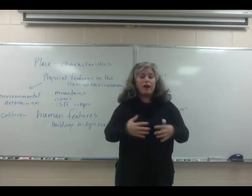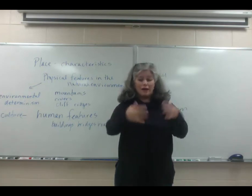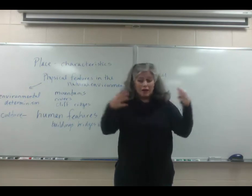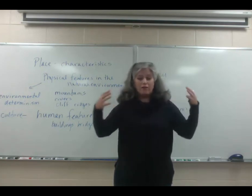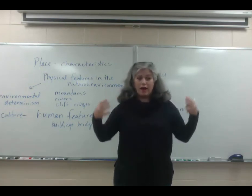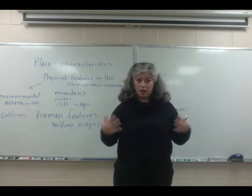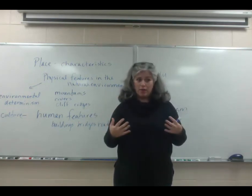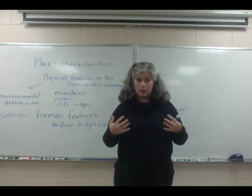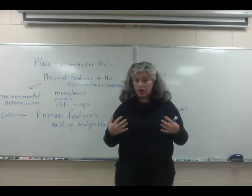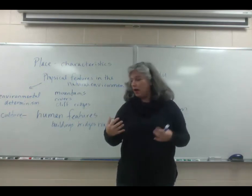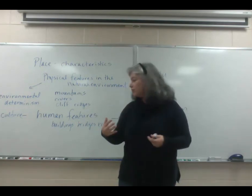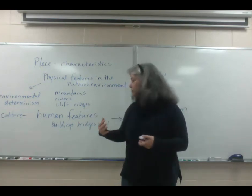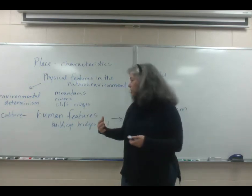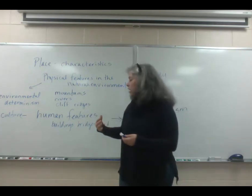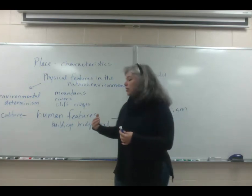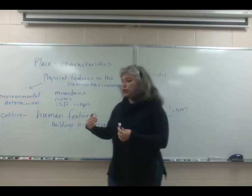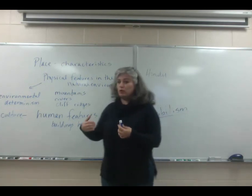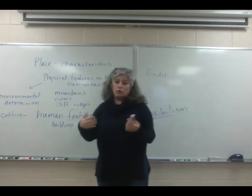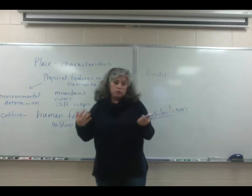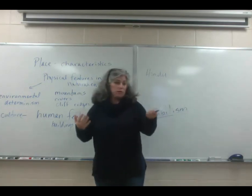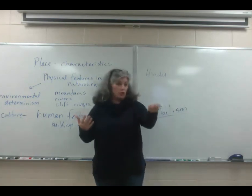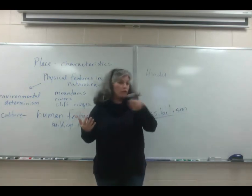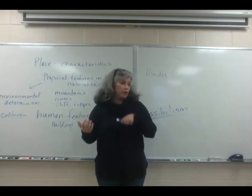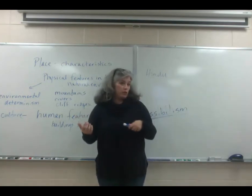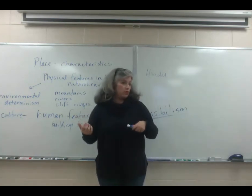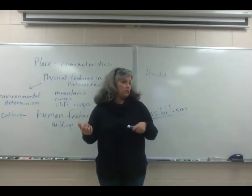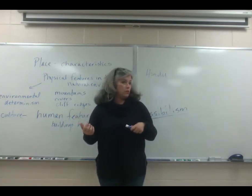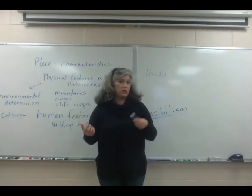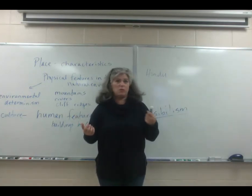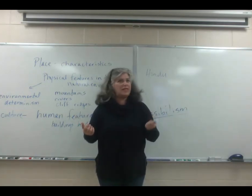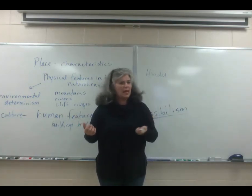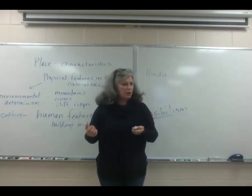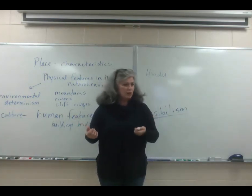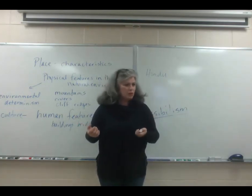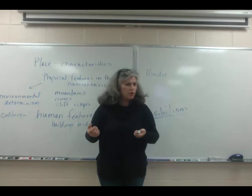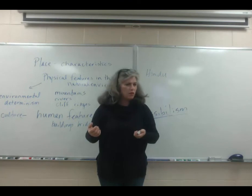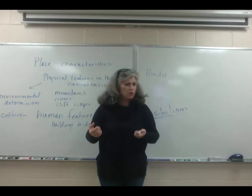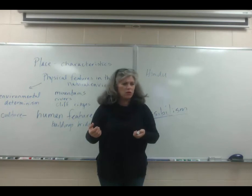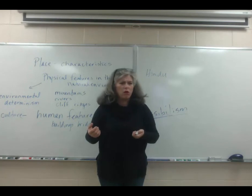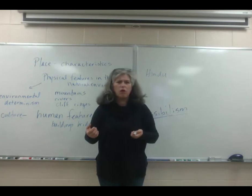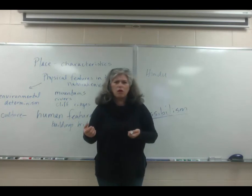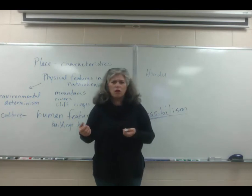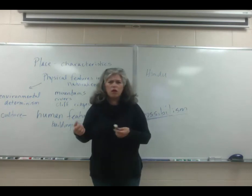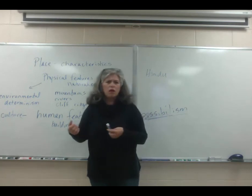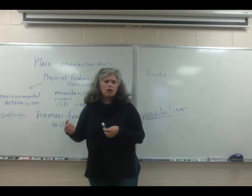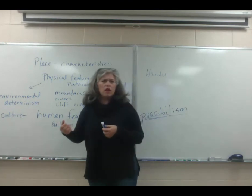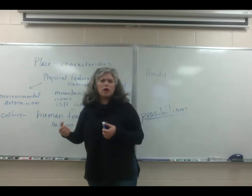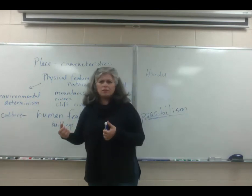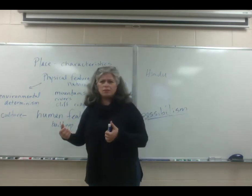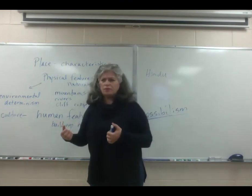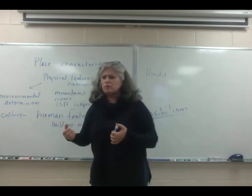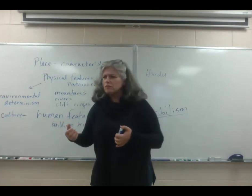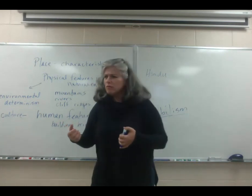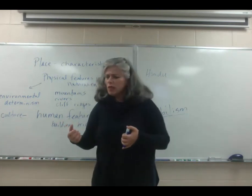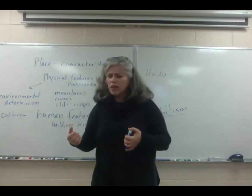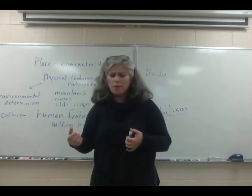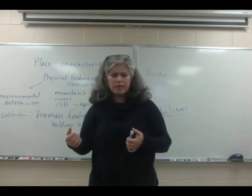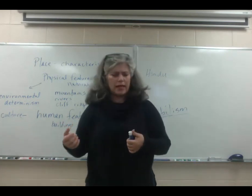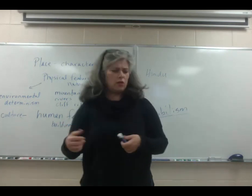the environment enough to grow food. What was it, potatoes or something? What was it I called? think so. Yeah, Yeah. it was potatoes. Yeah, potatoes,